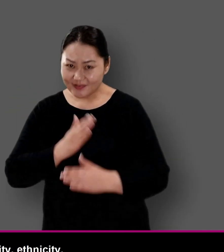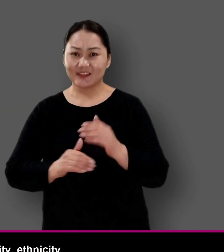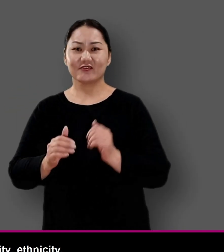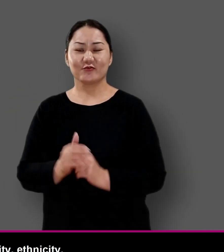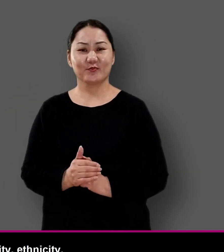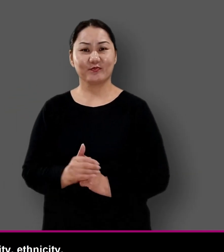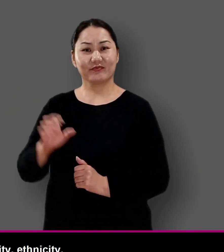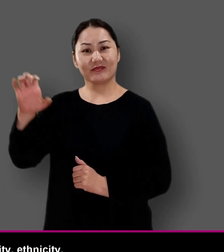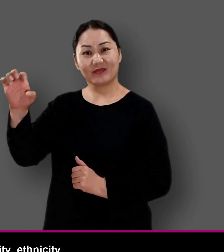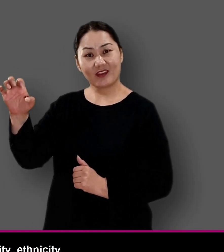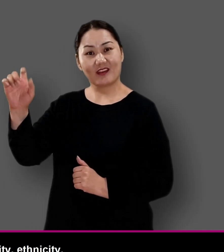disability,